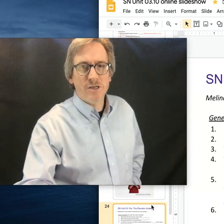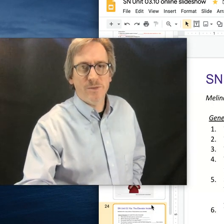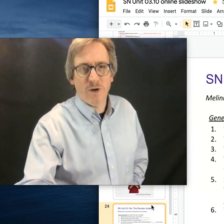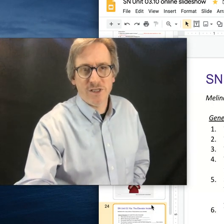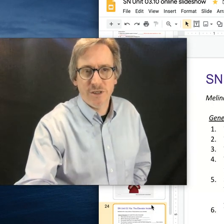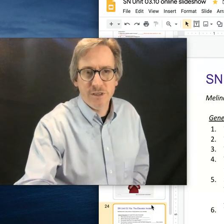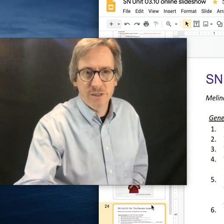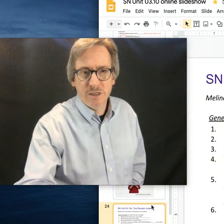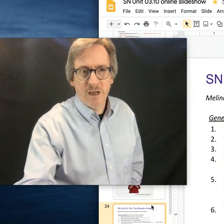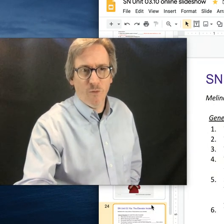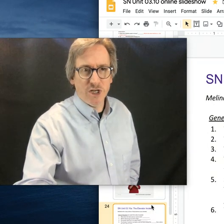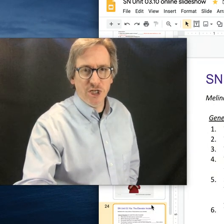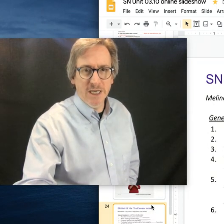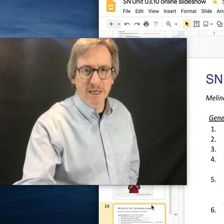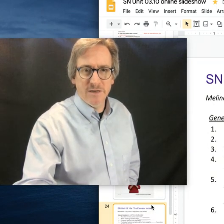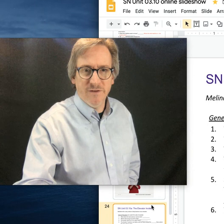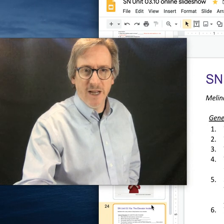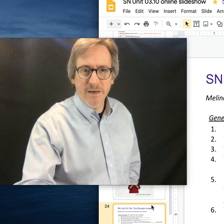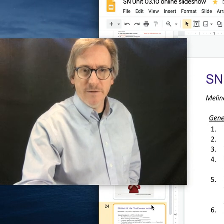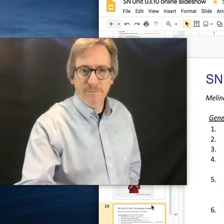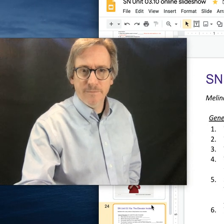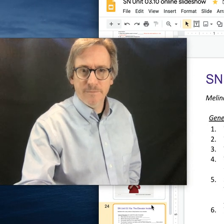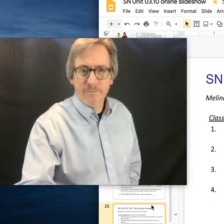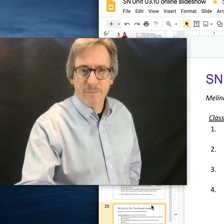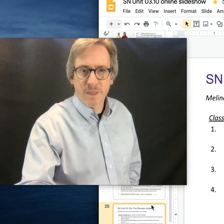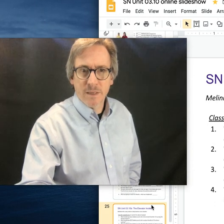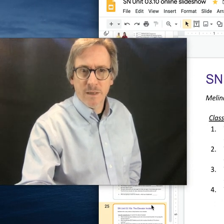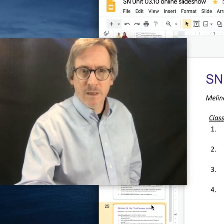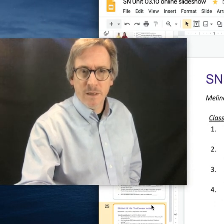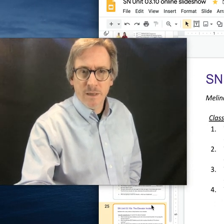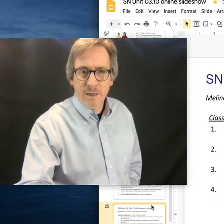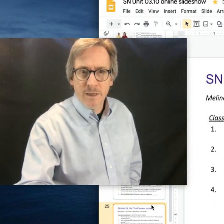So here are some questions of what she needed to find.